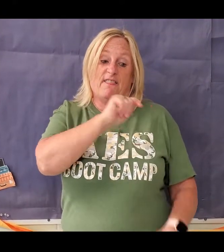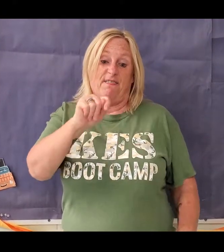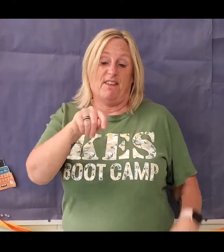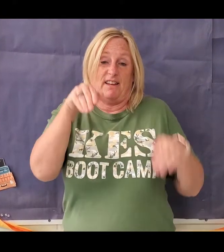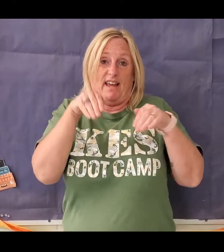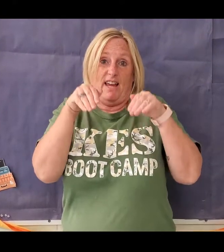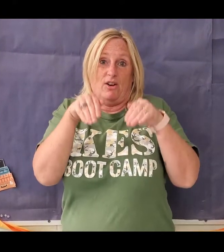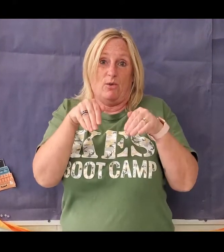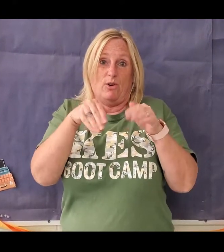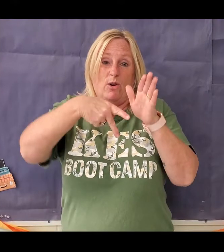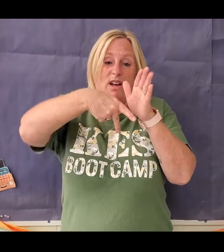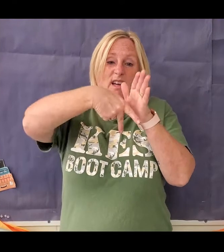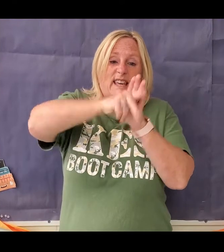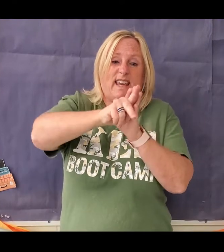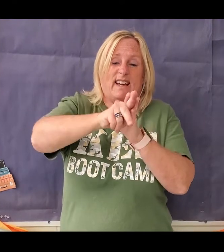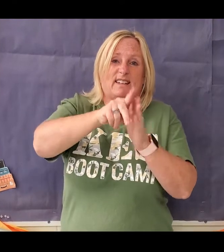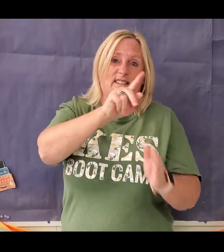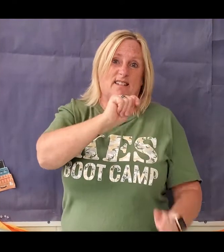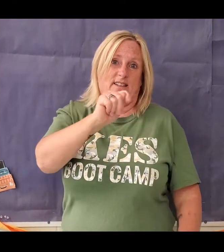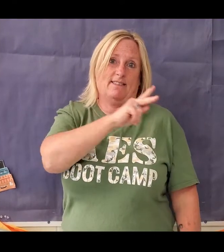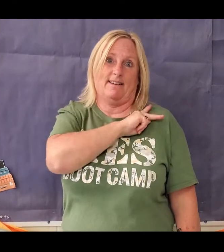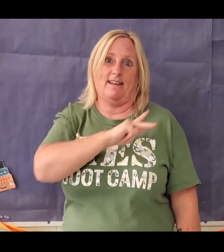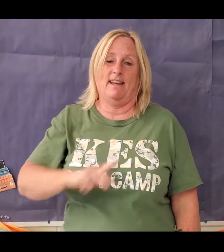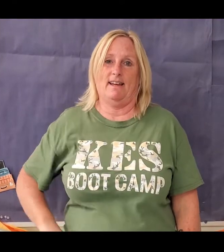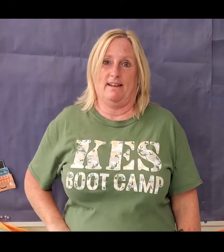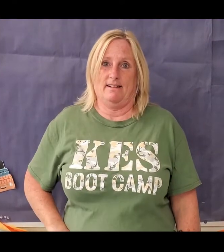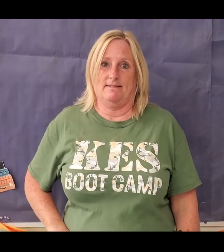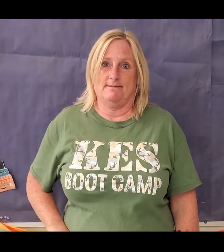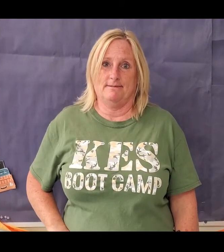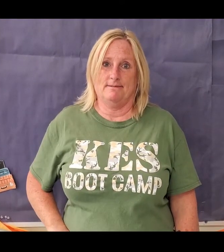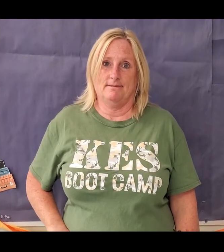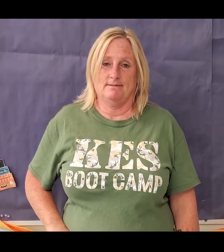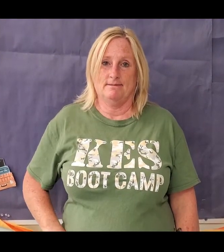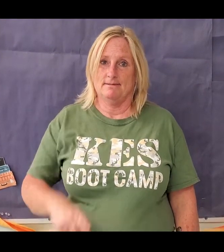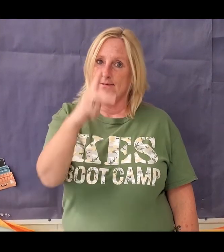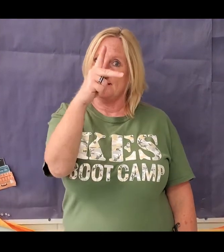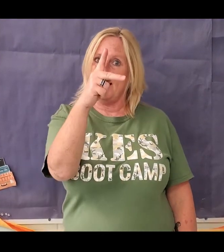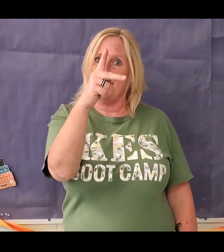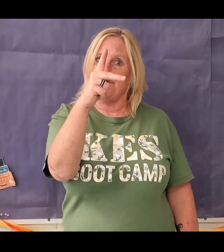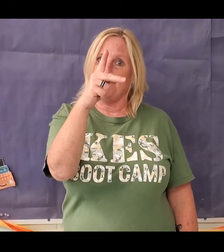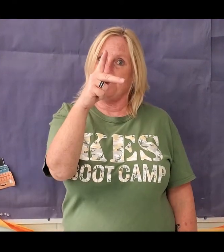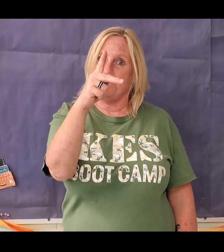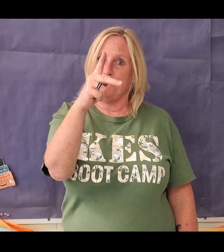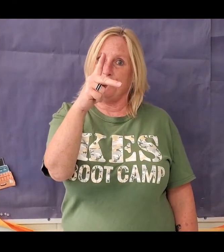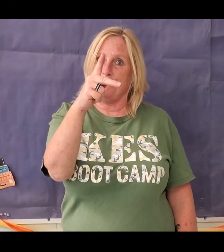The kangaroo kicked the king. K.